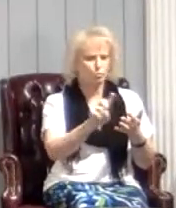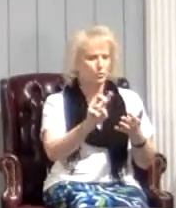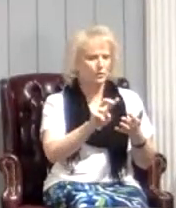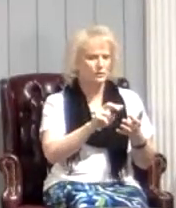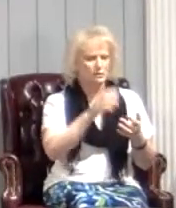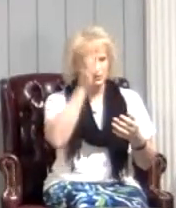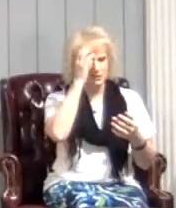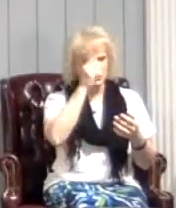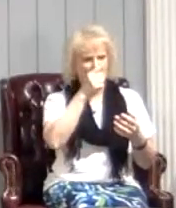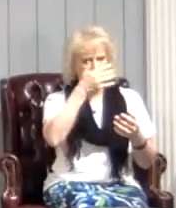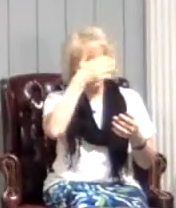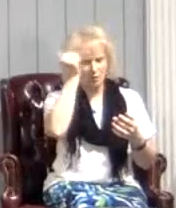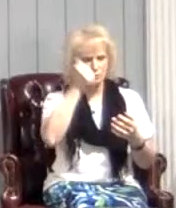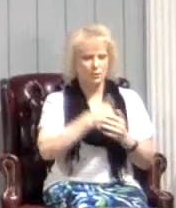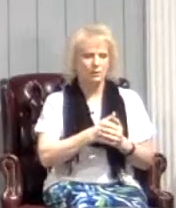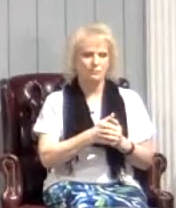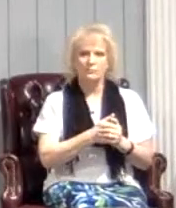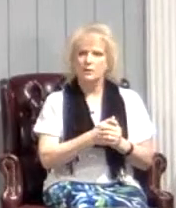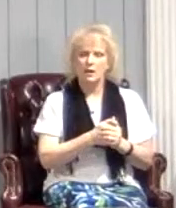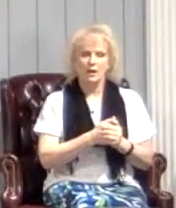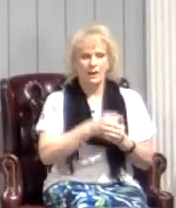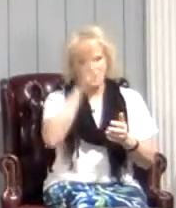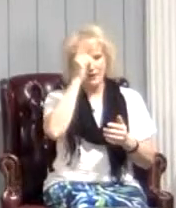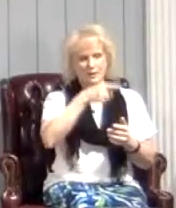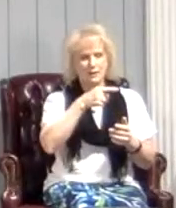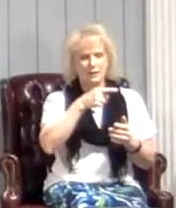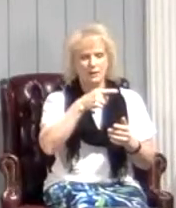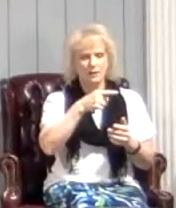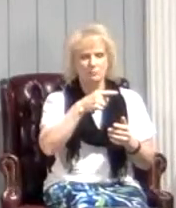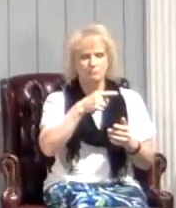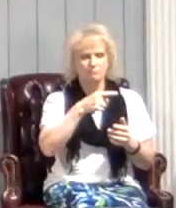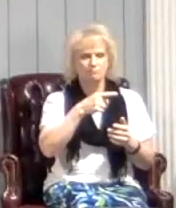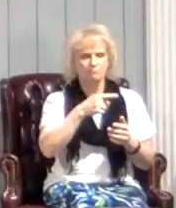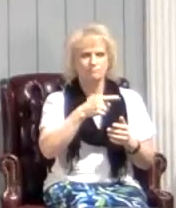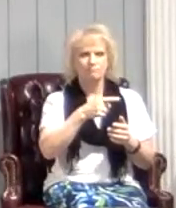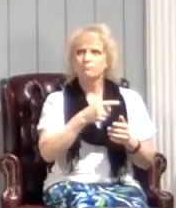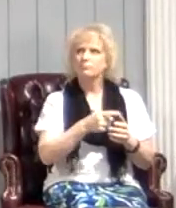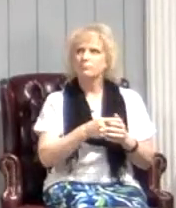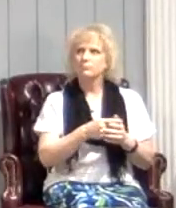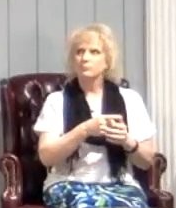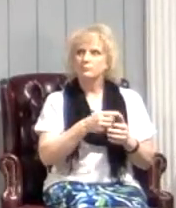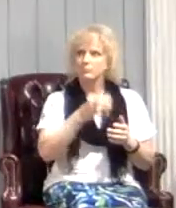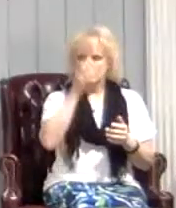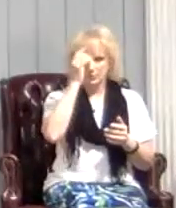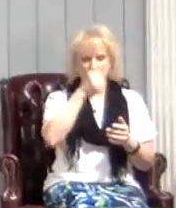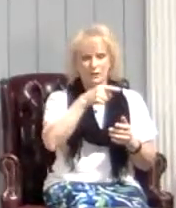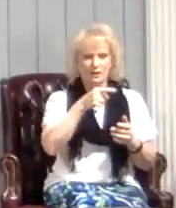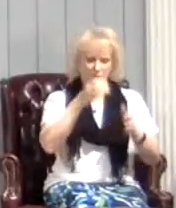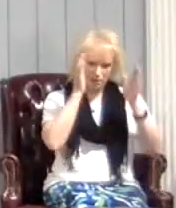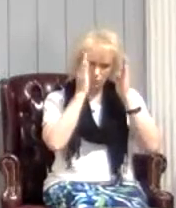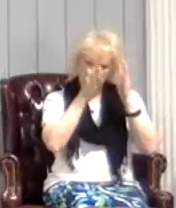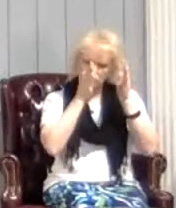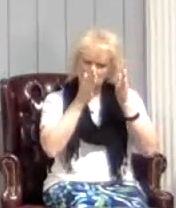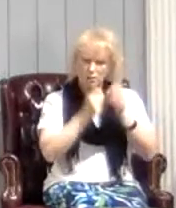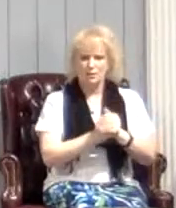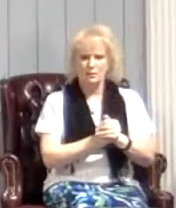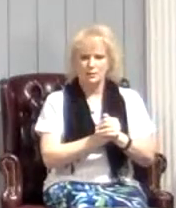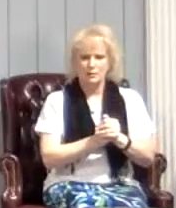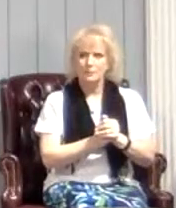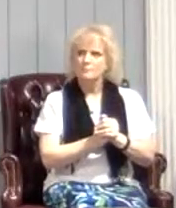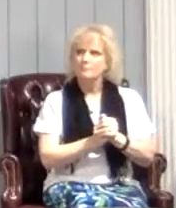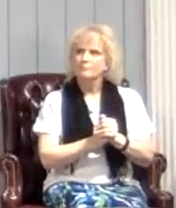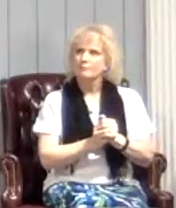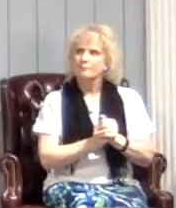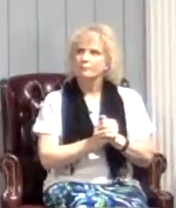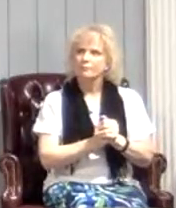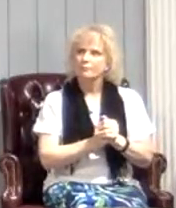David Livingston determined he would never remind, it wasn't in the days like, these days, there's so much keeping track of that. It's a gentleman's